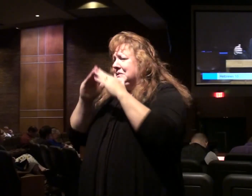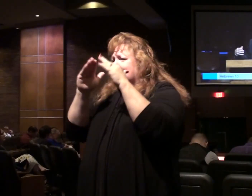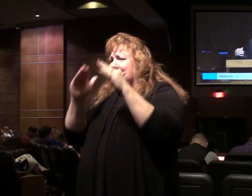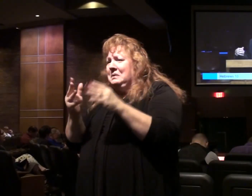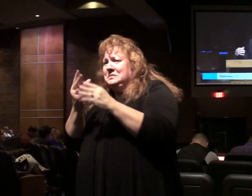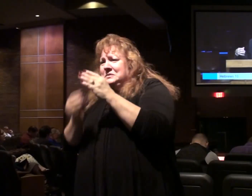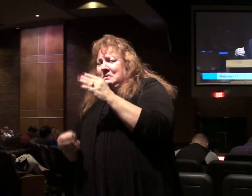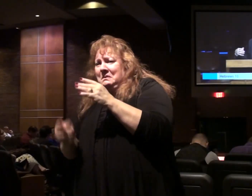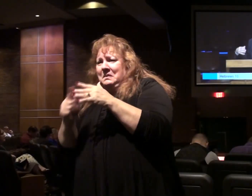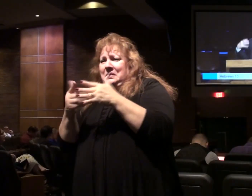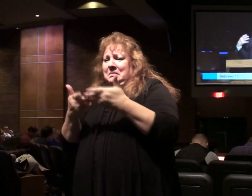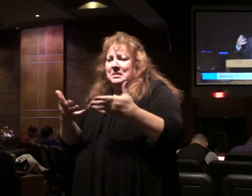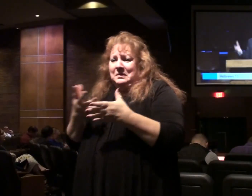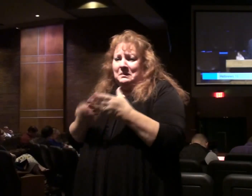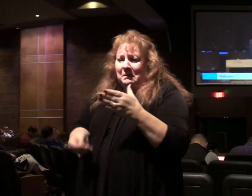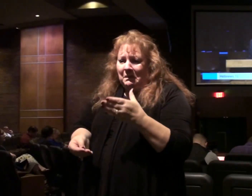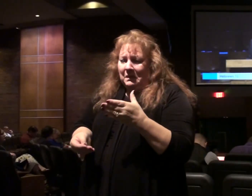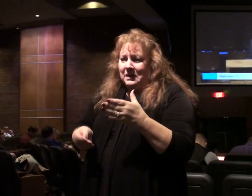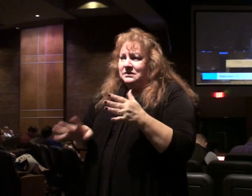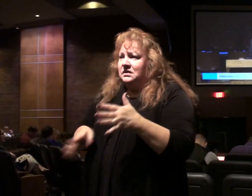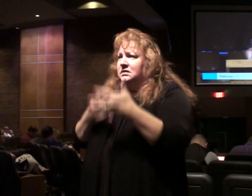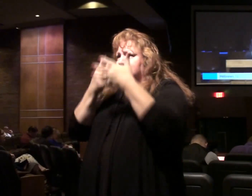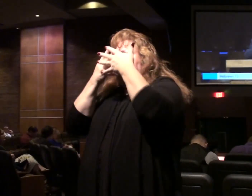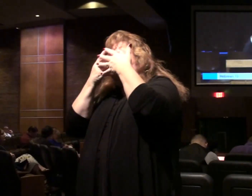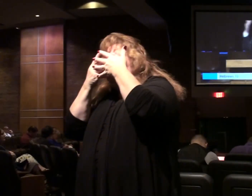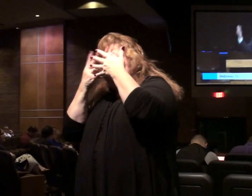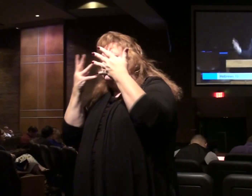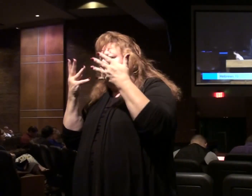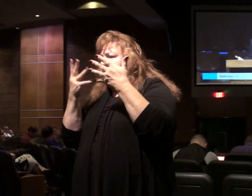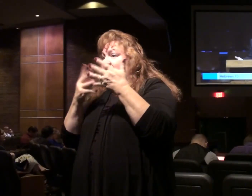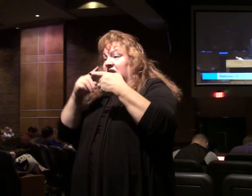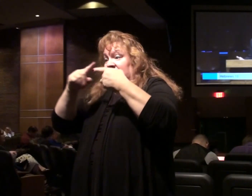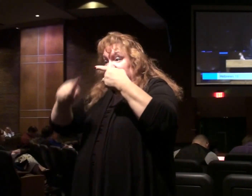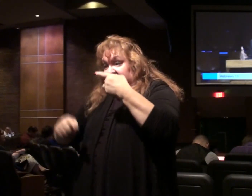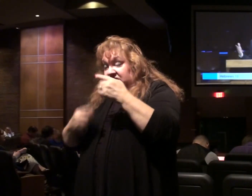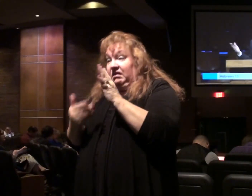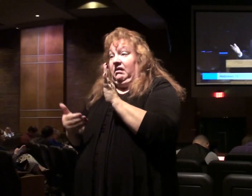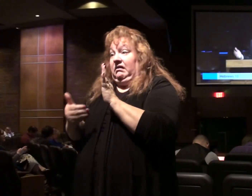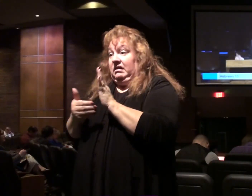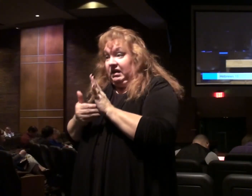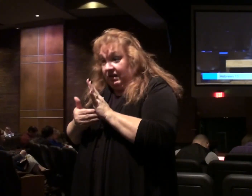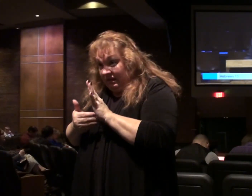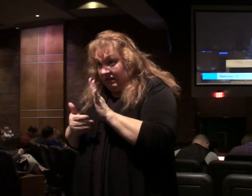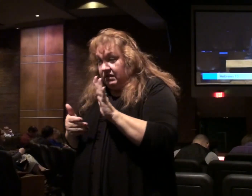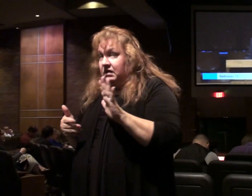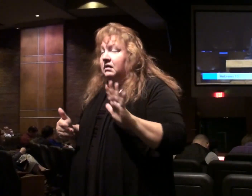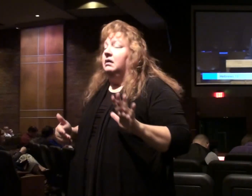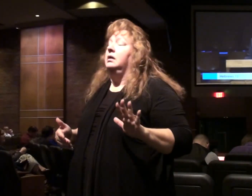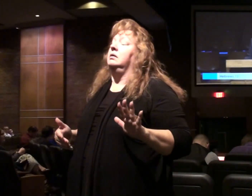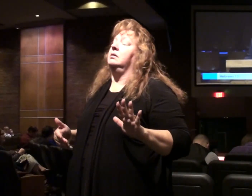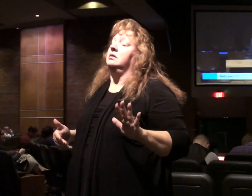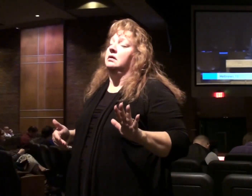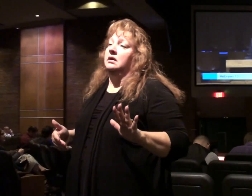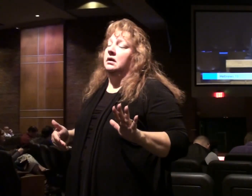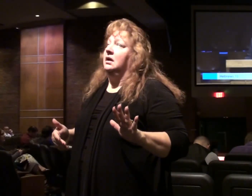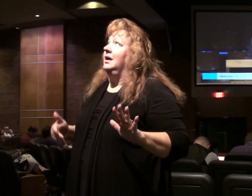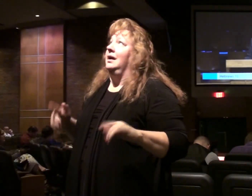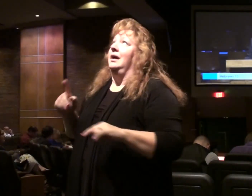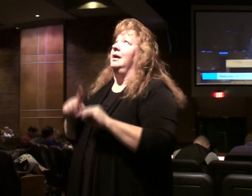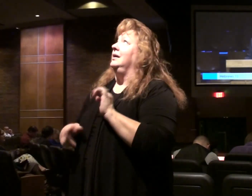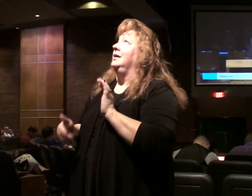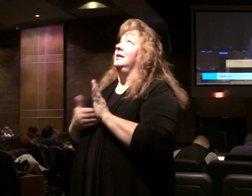homes, their possessions. Some were in prison. And now another cycle of persecution is coming around. It's like, I can't do this